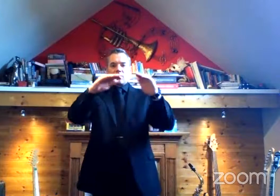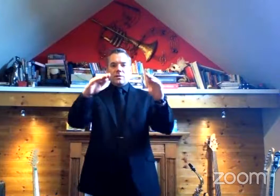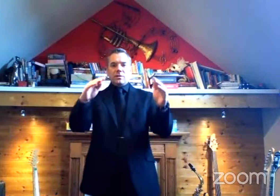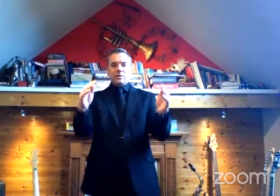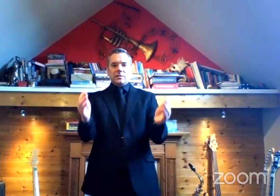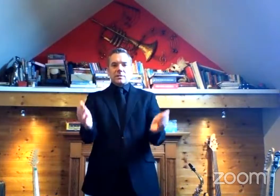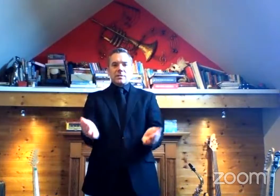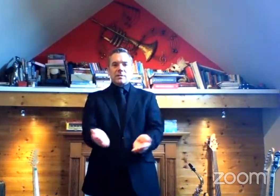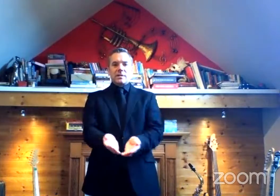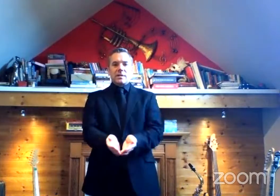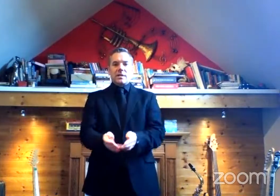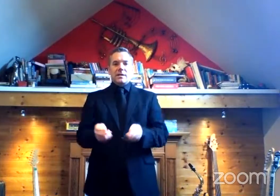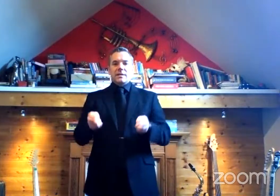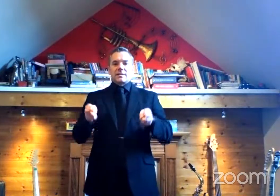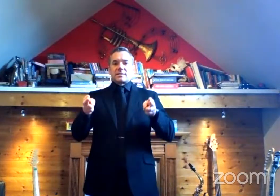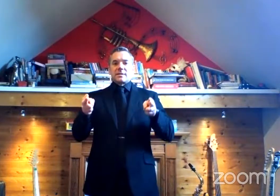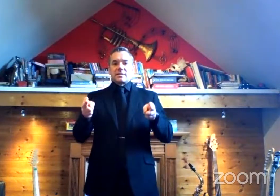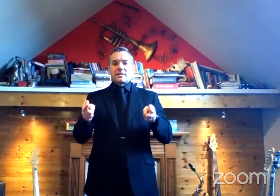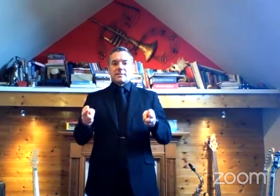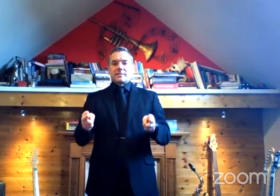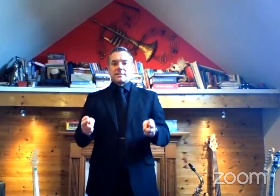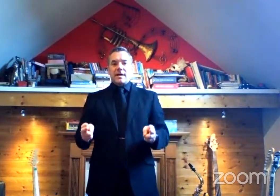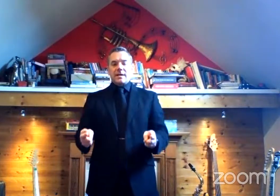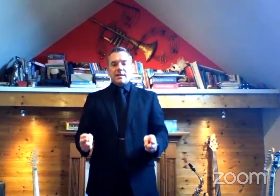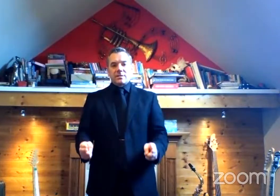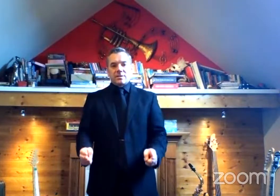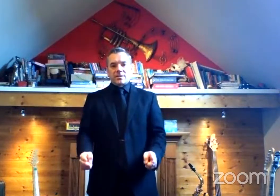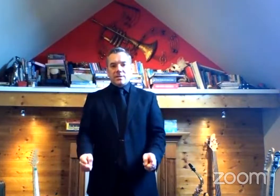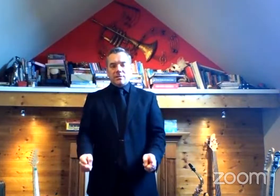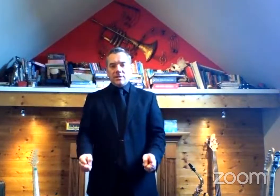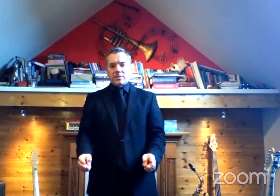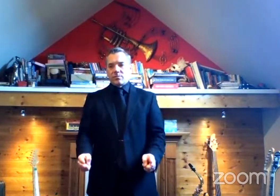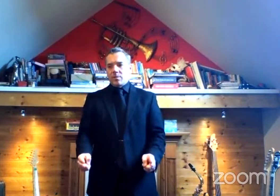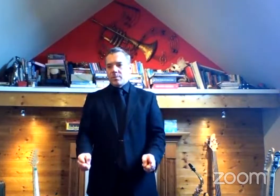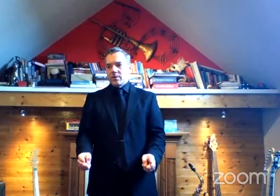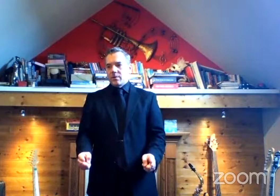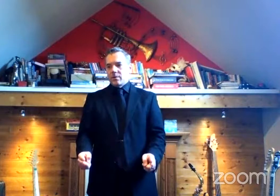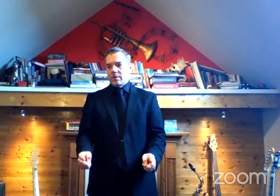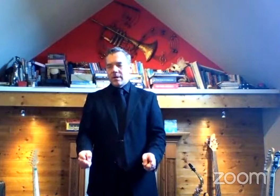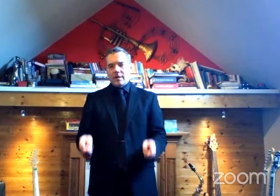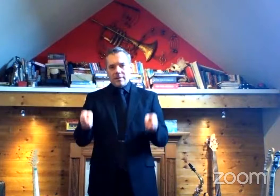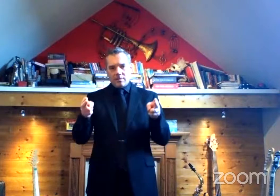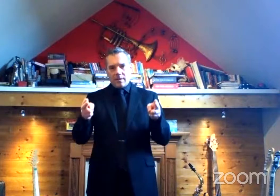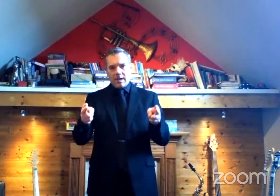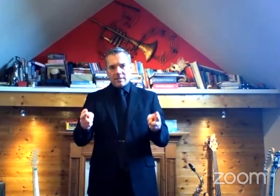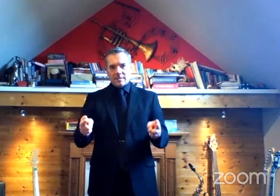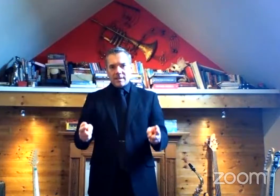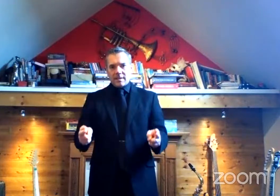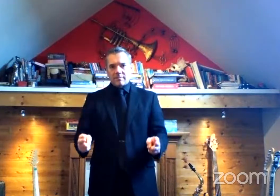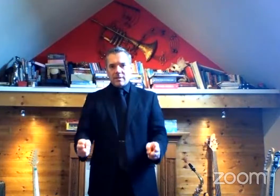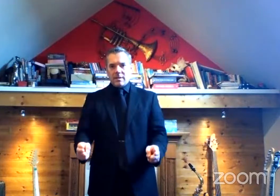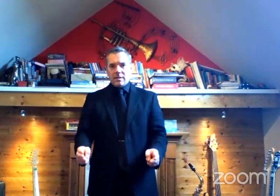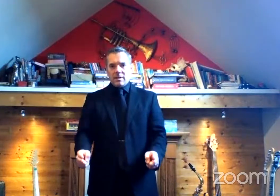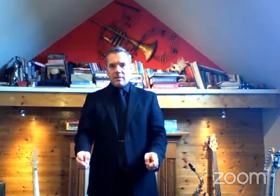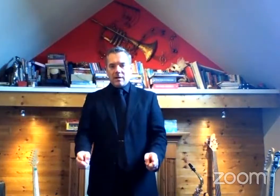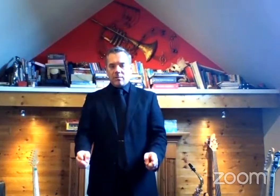the world is dying. Just slowly drop your hands down in that